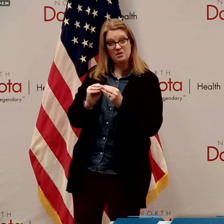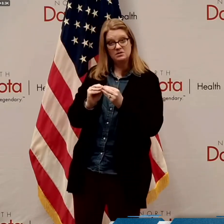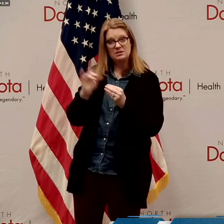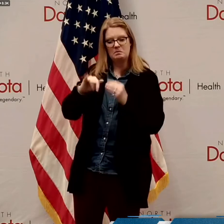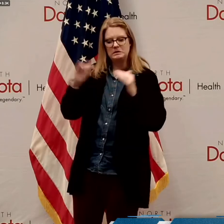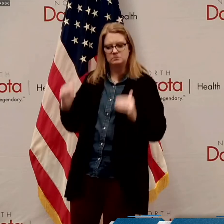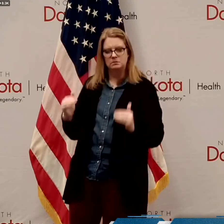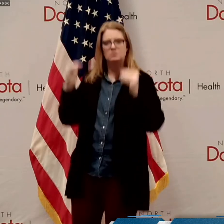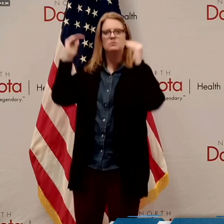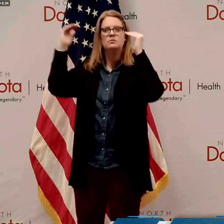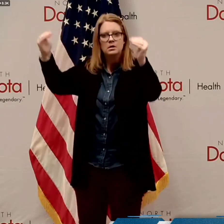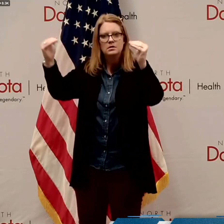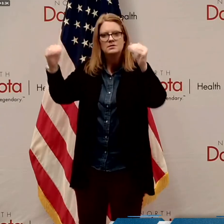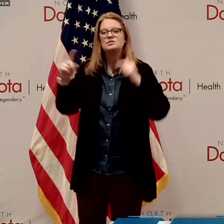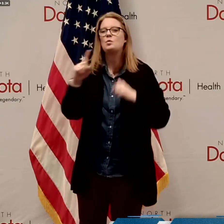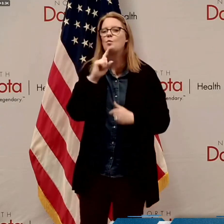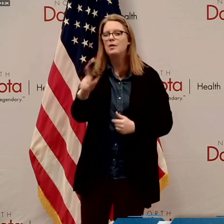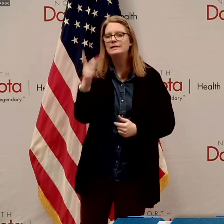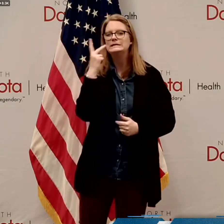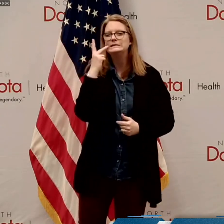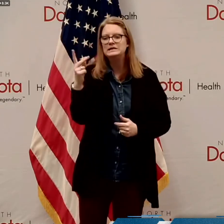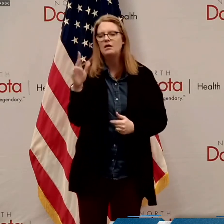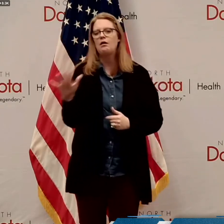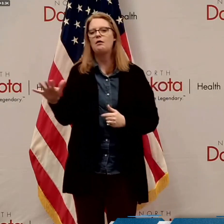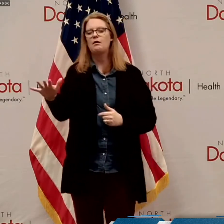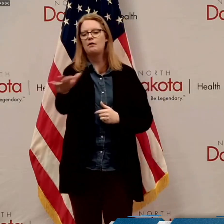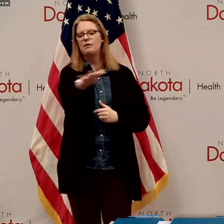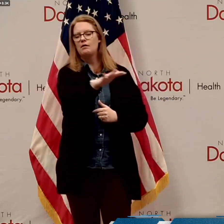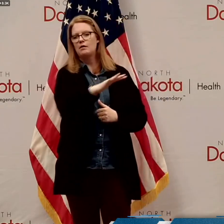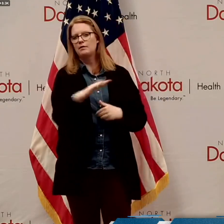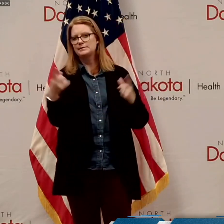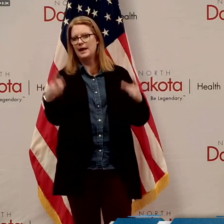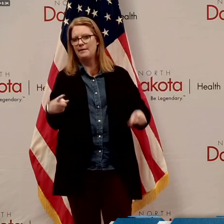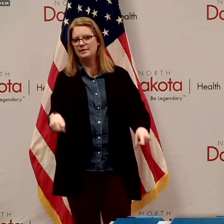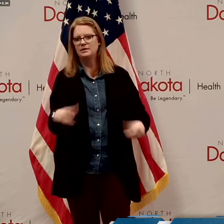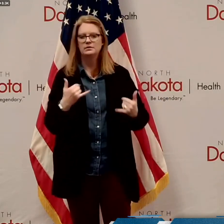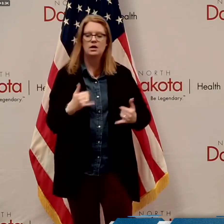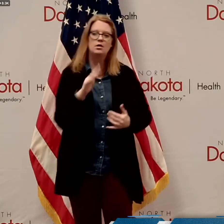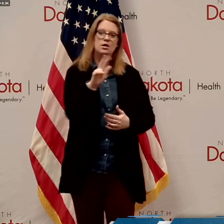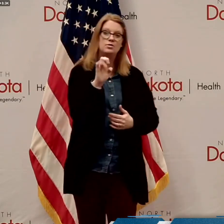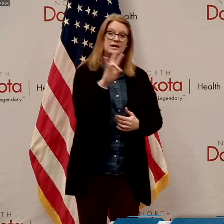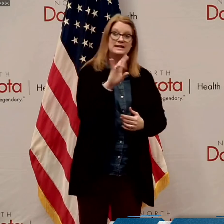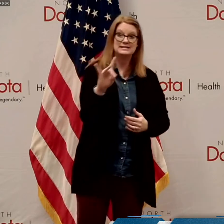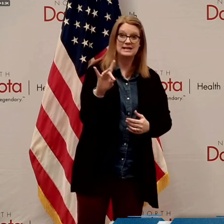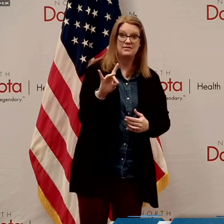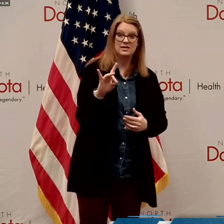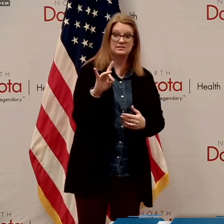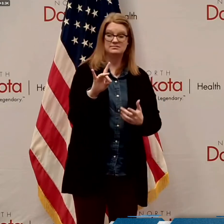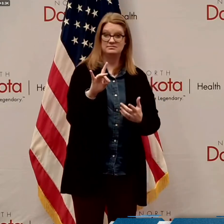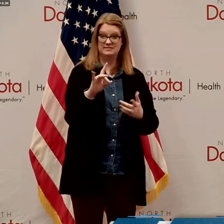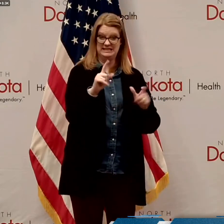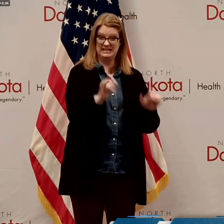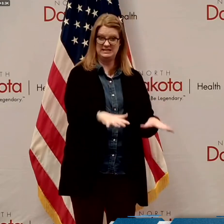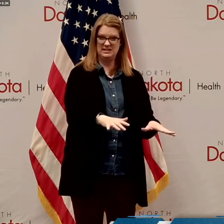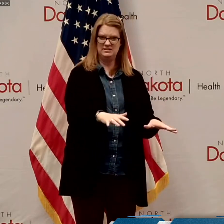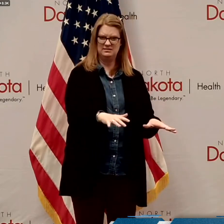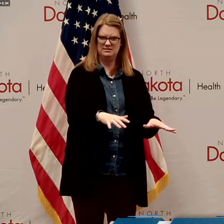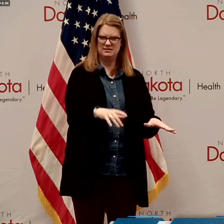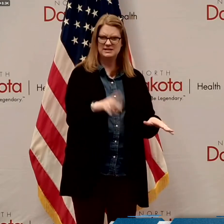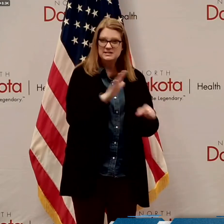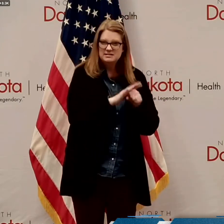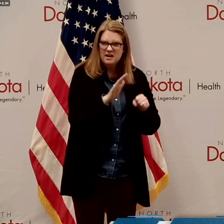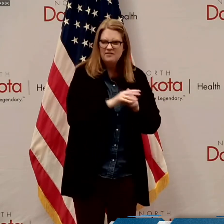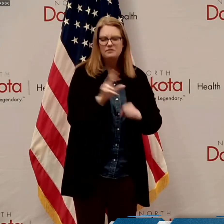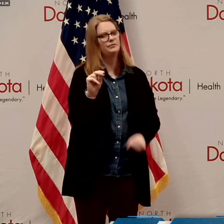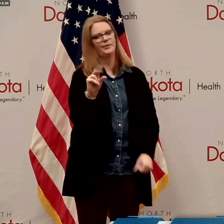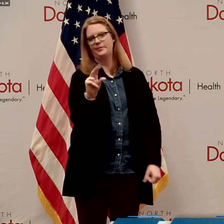capturing the full picture. That's what's going to allow us to open up. But right now, 387 people seeking a test is not enough in North Dakota. We know there's more